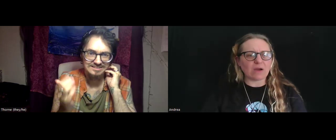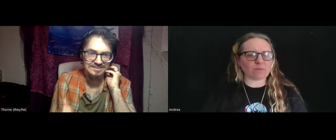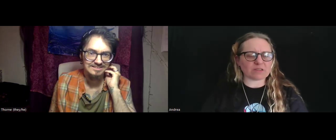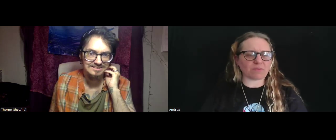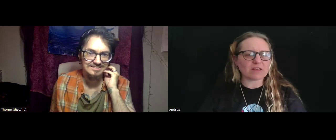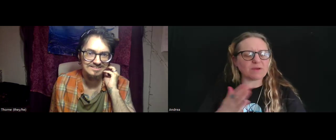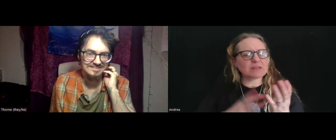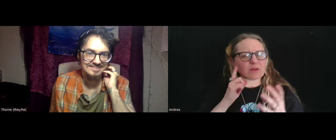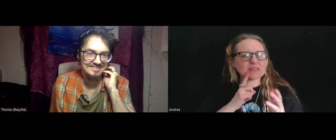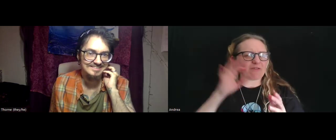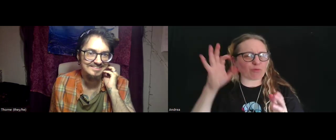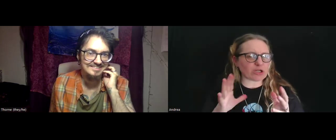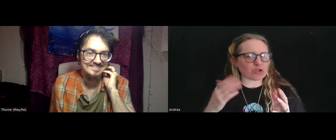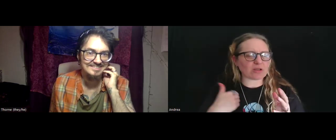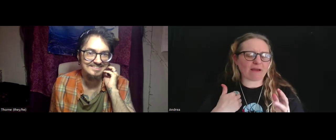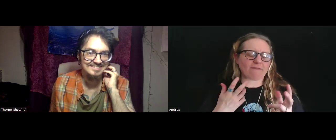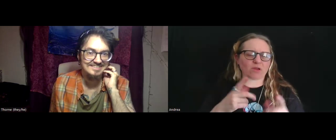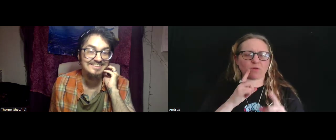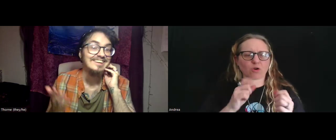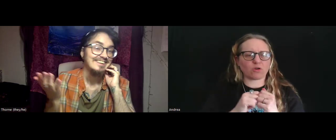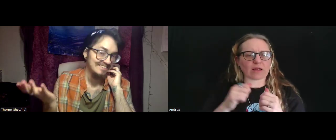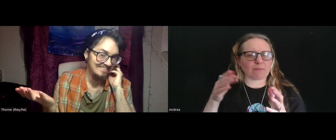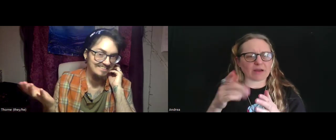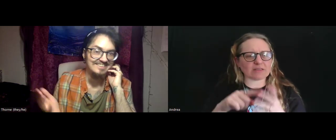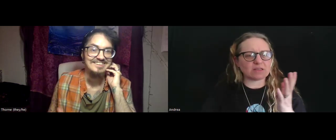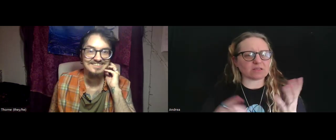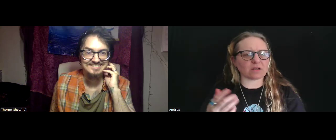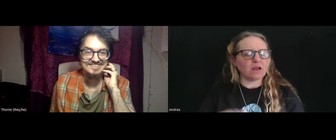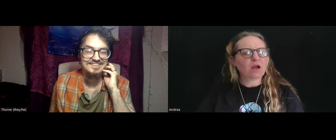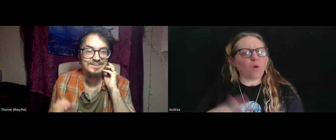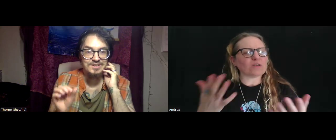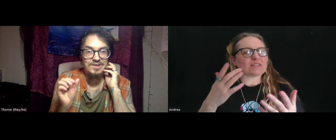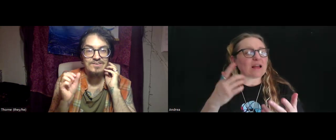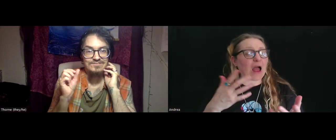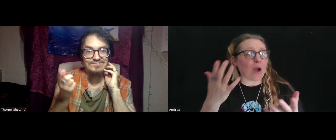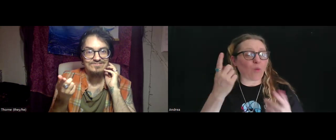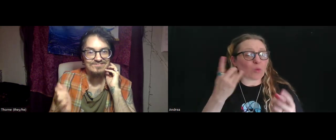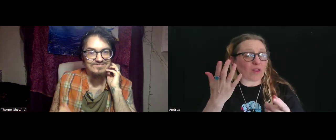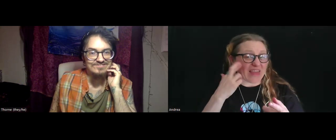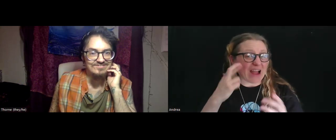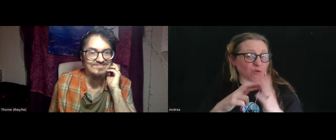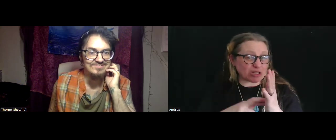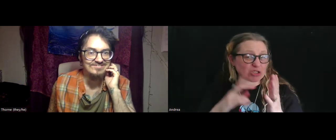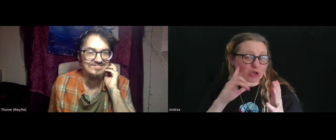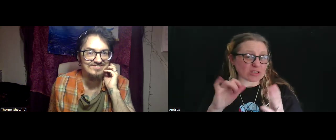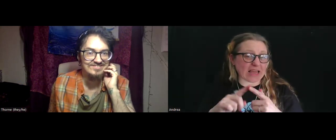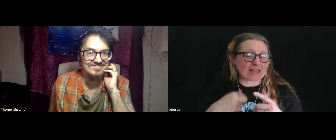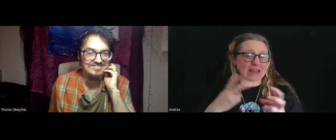wouldn't be surprised. Maybe some deaf preachers have, Mercury in Pisces and what's I wonder what that register looks like